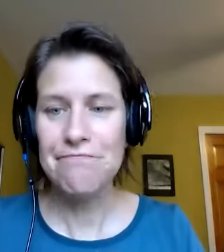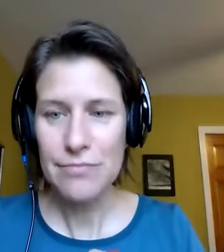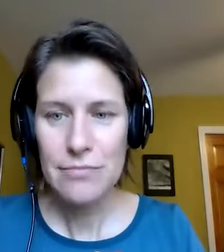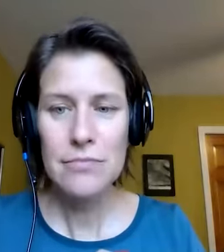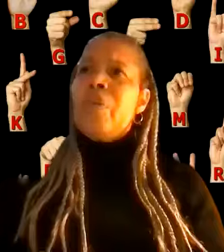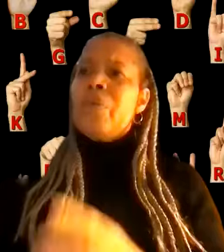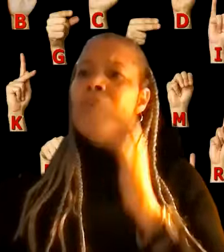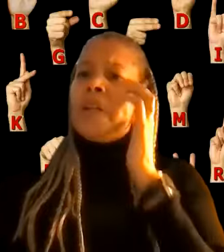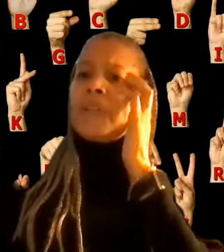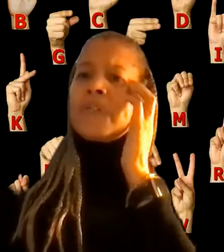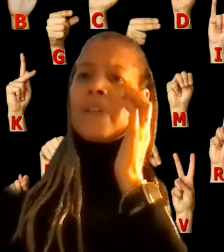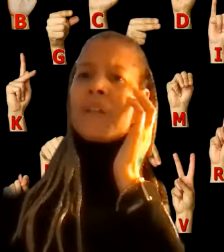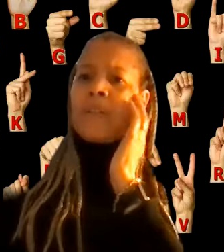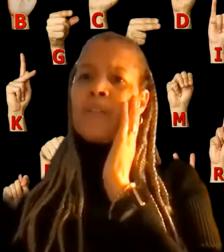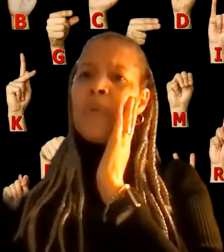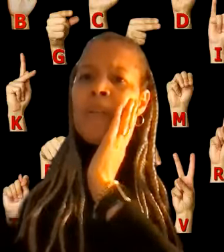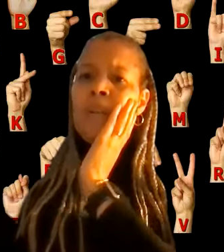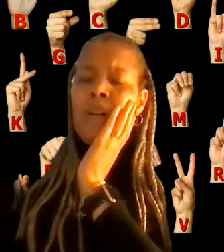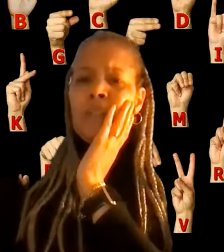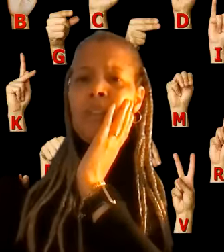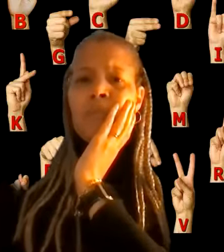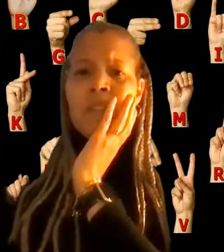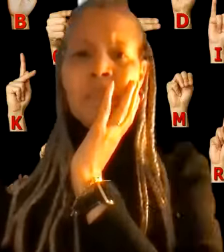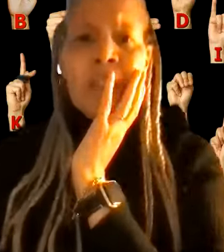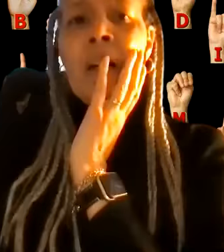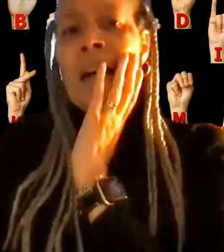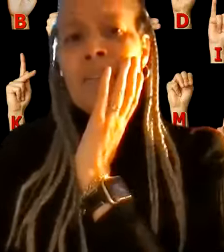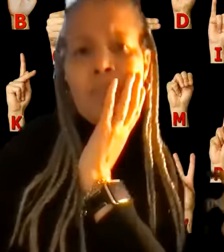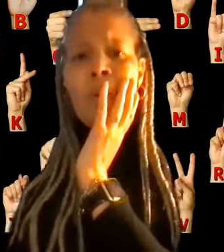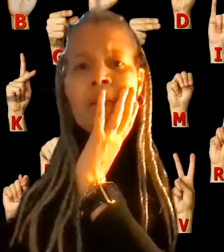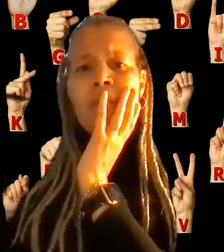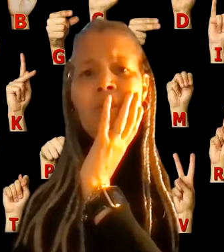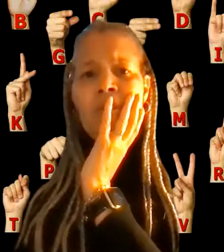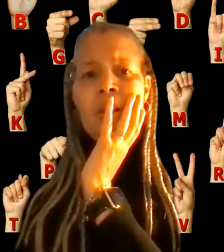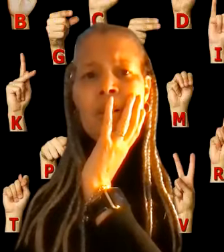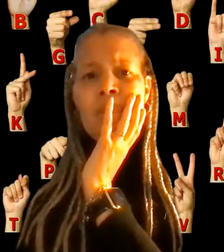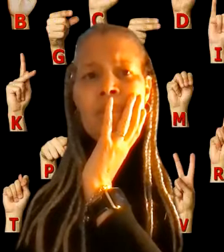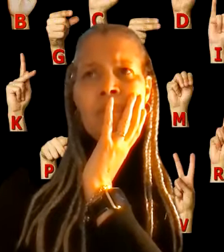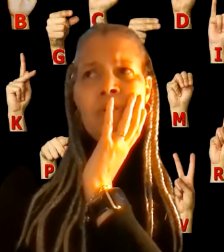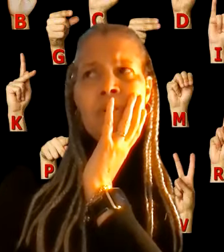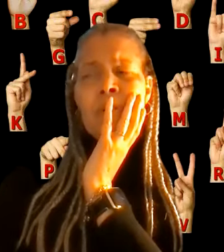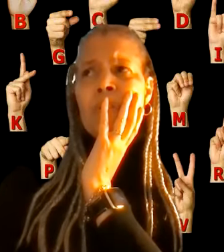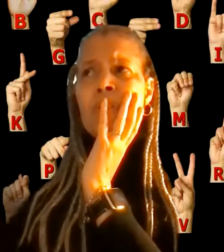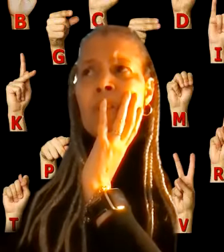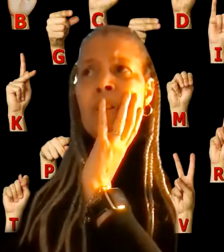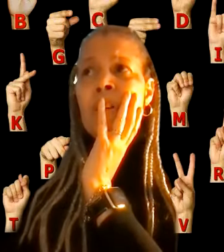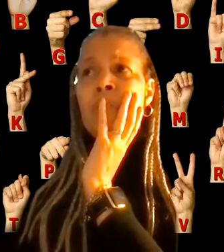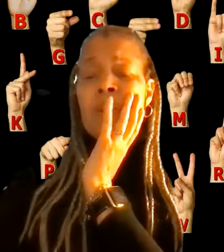But, you know, one of the things that, that, that's been, uh, you know, specifically in the housing market, you know, uh, you know, there's, these